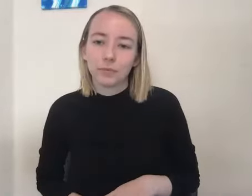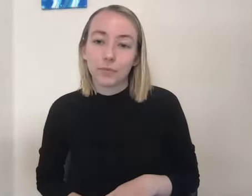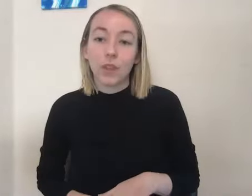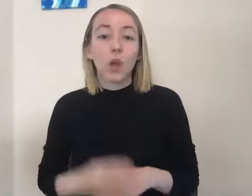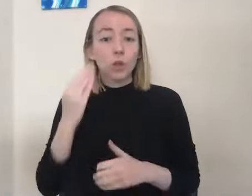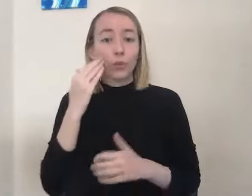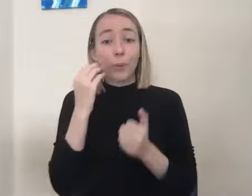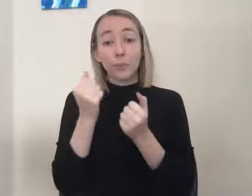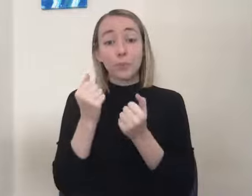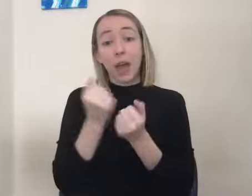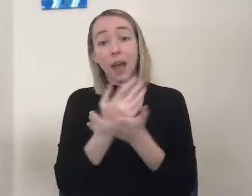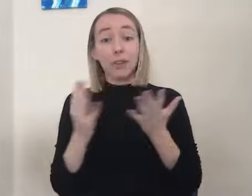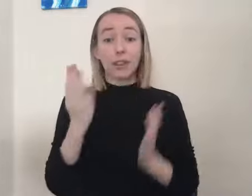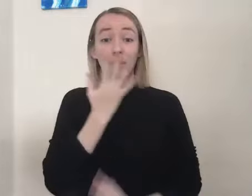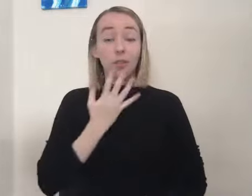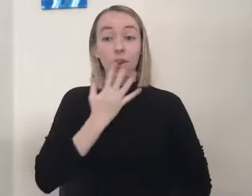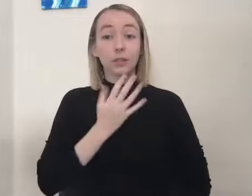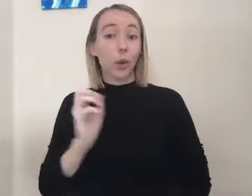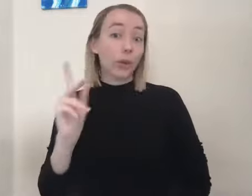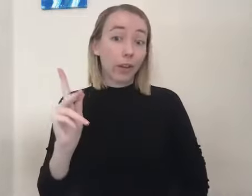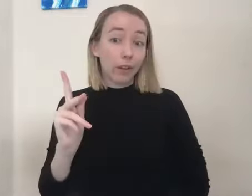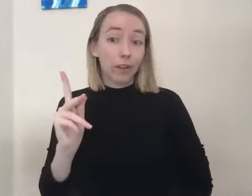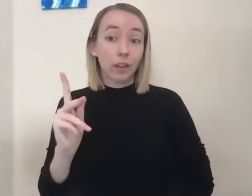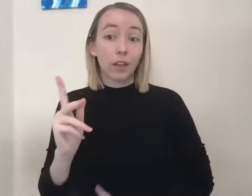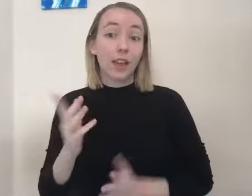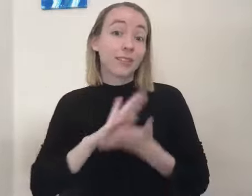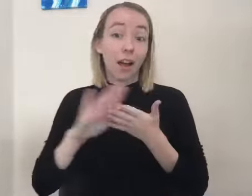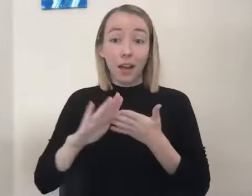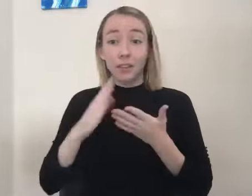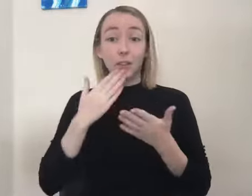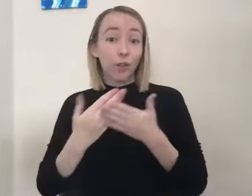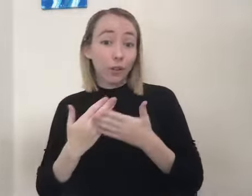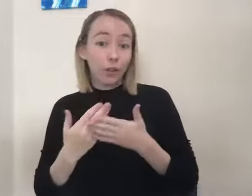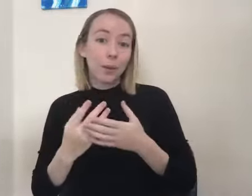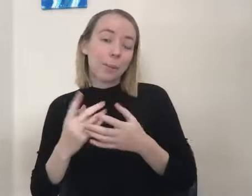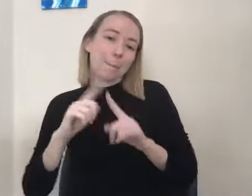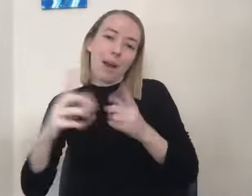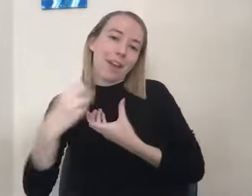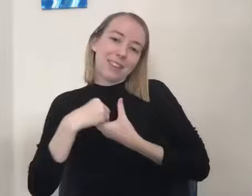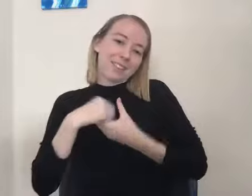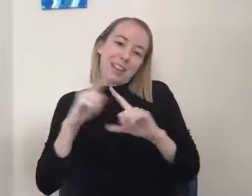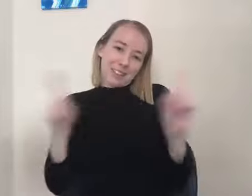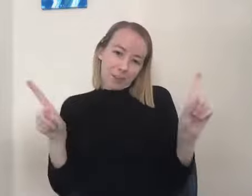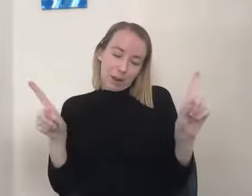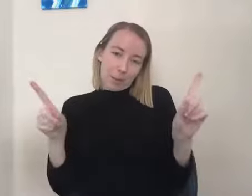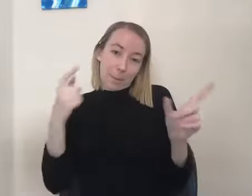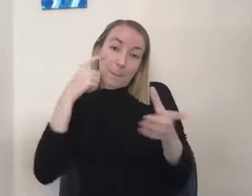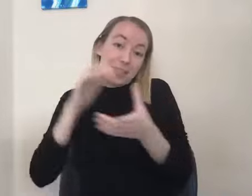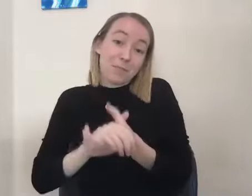for it. So I'm glad that God's gave her the backbone that I've had. because nobody knows the fight in life. Everything